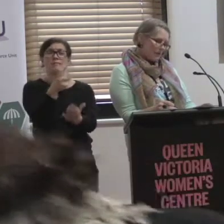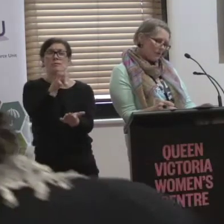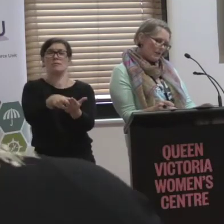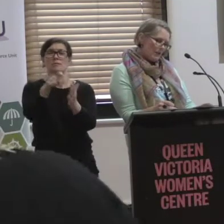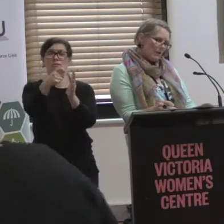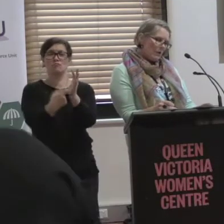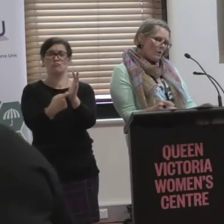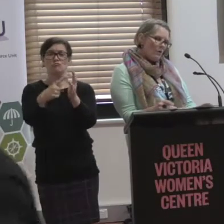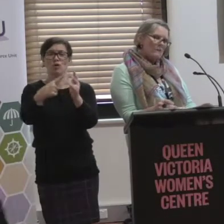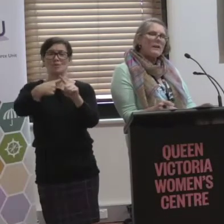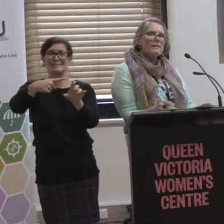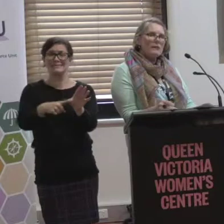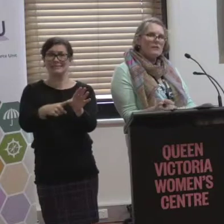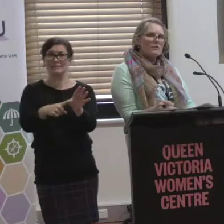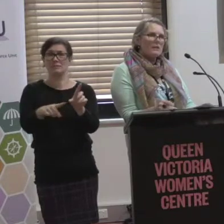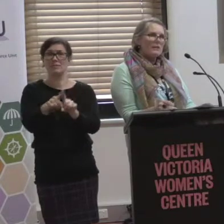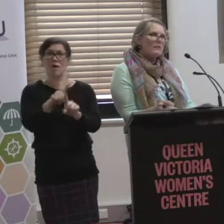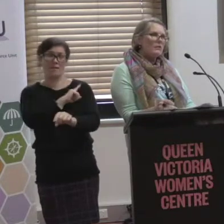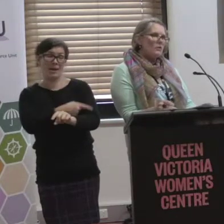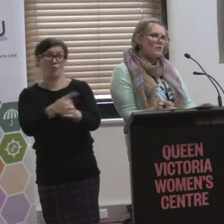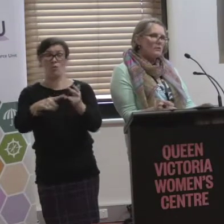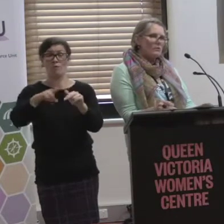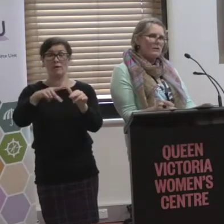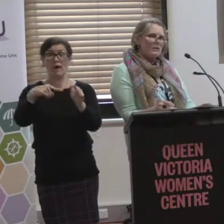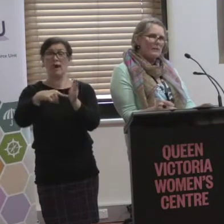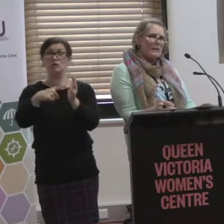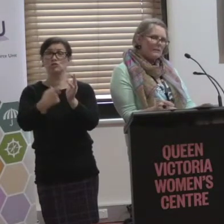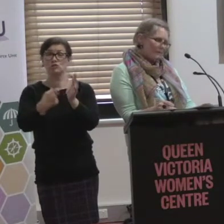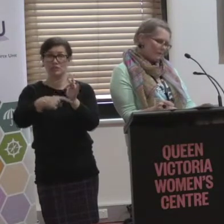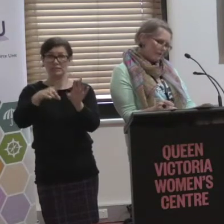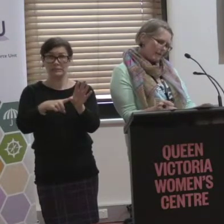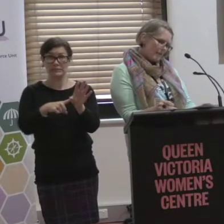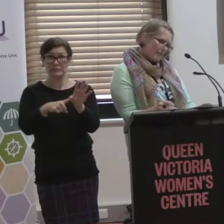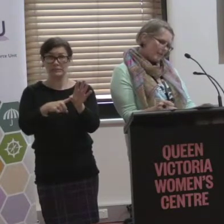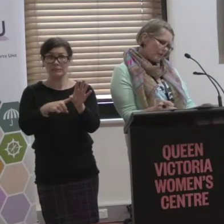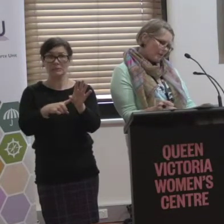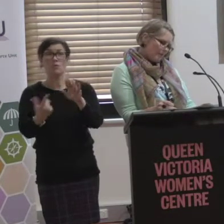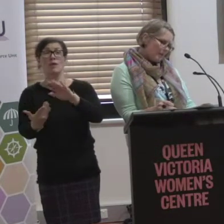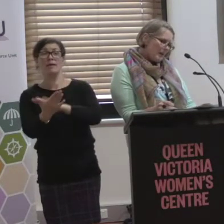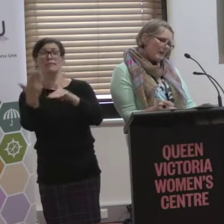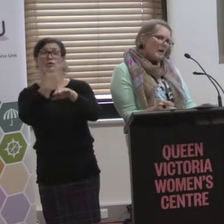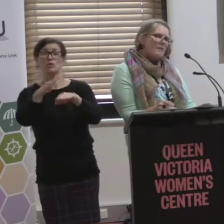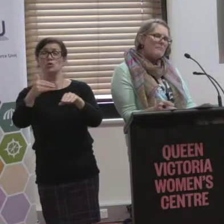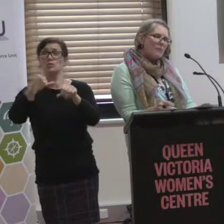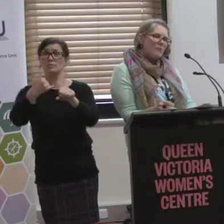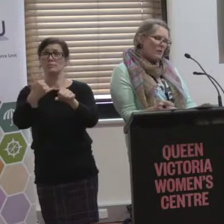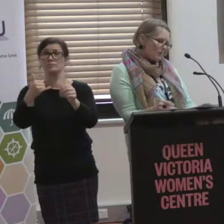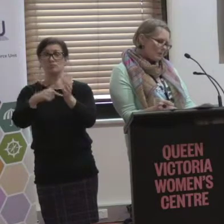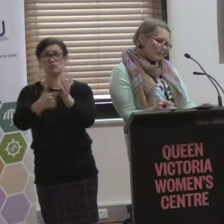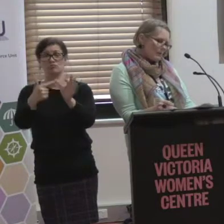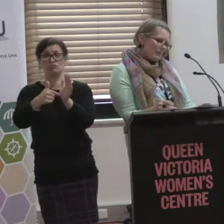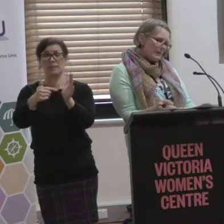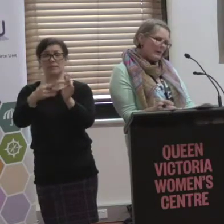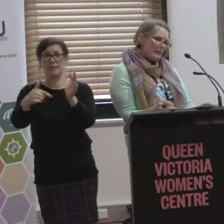power of attorney or an advanced care directive under the new Medical Treatment Planning Decisions Act legislation. A more